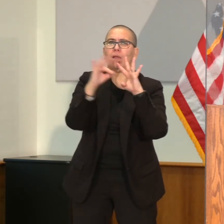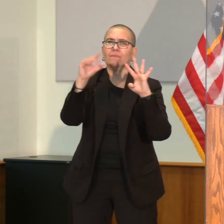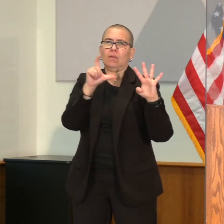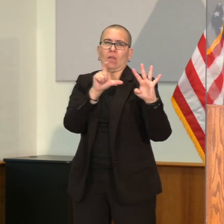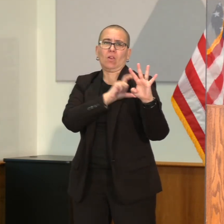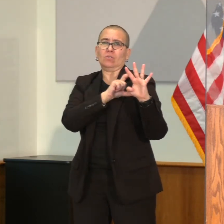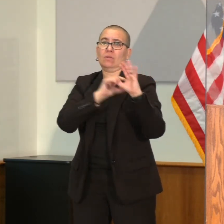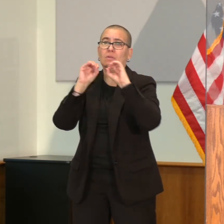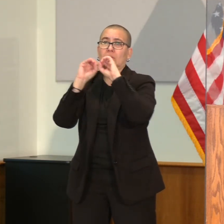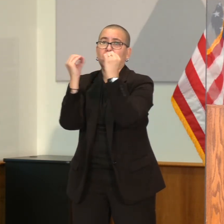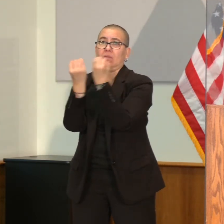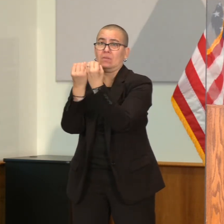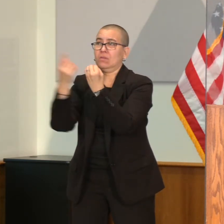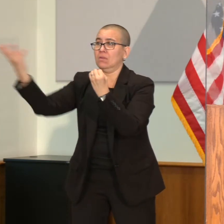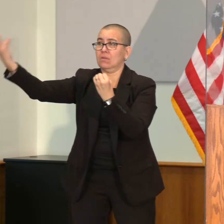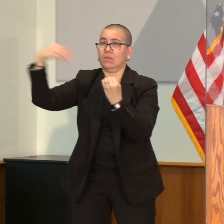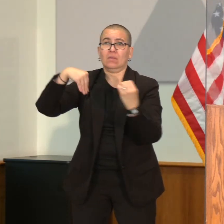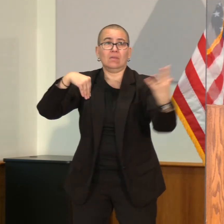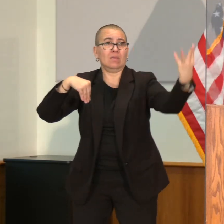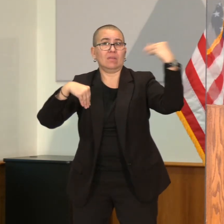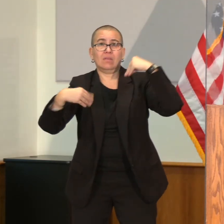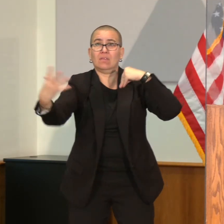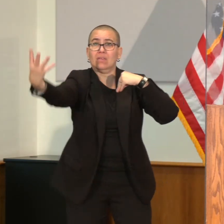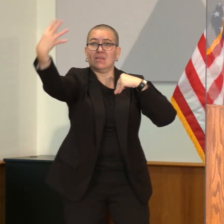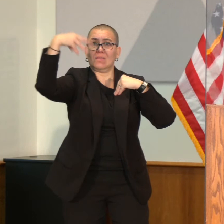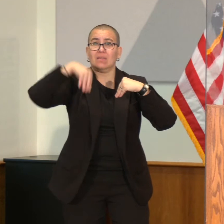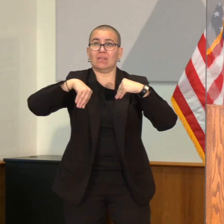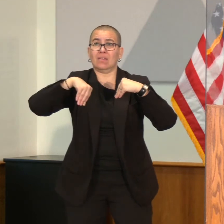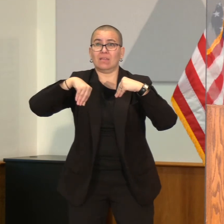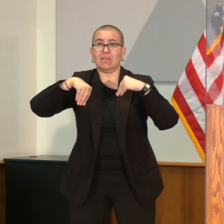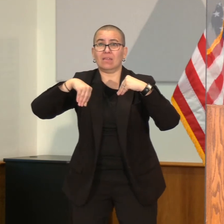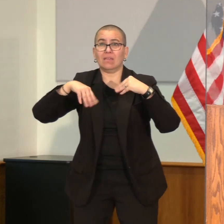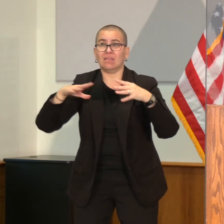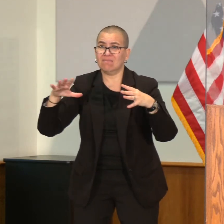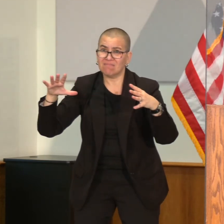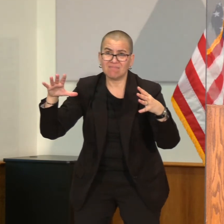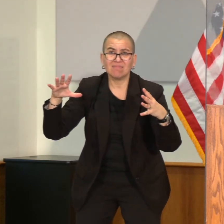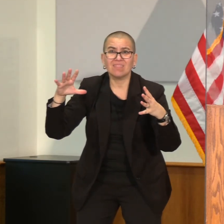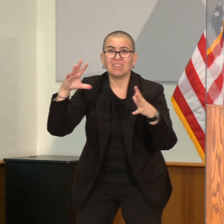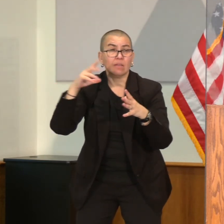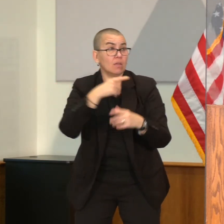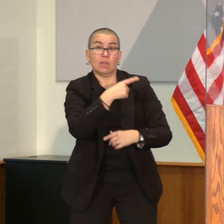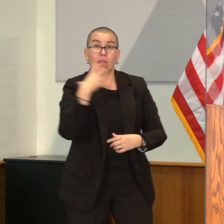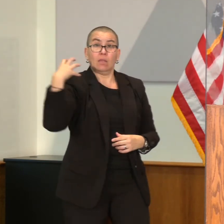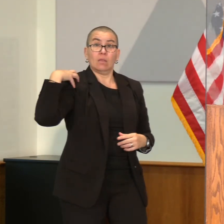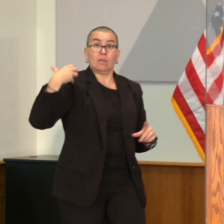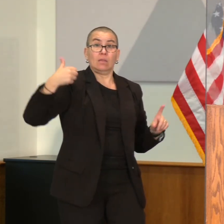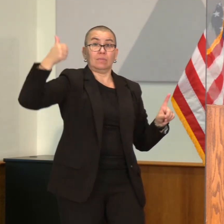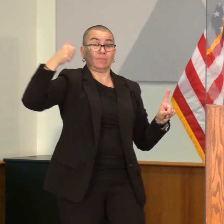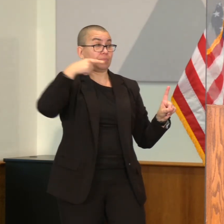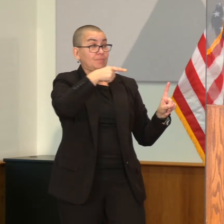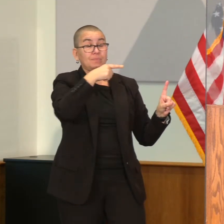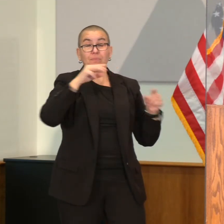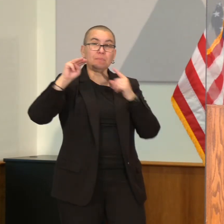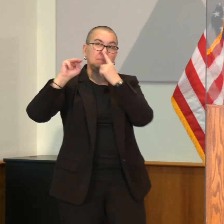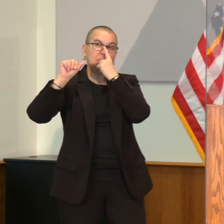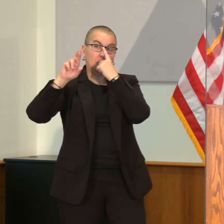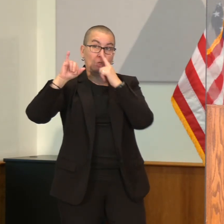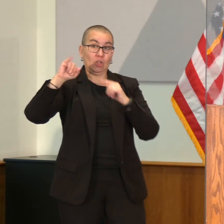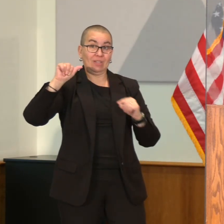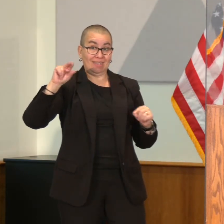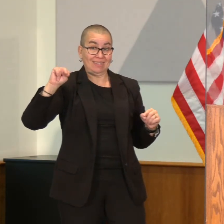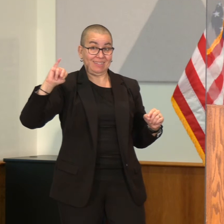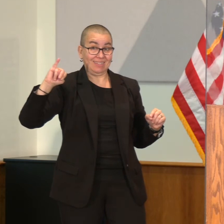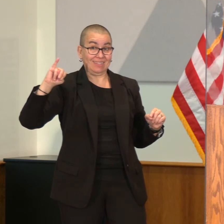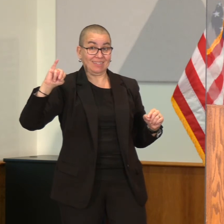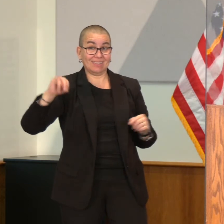groups to be fully engaged with Chair Mariani, Chair Limmer, and all the members of the conference committee. That is